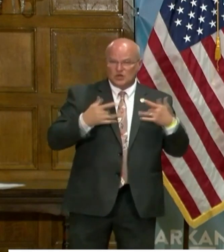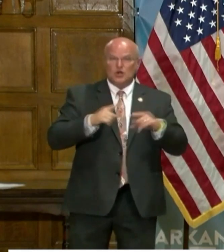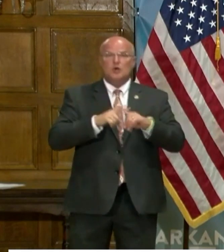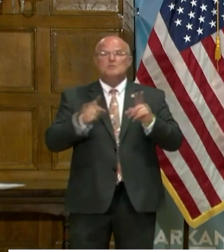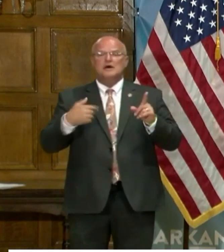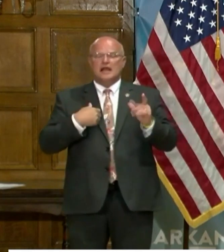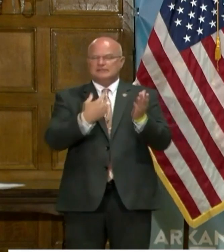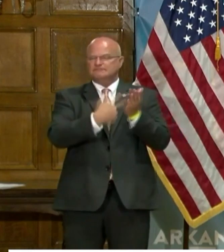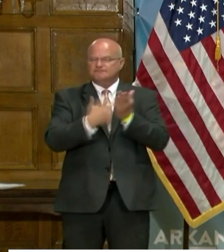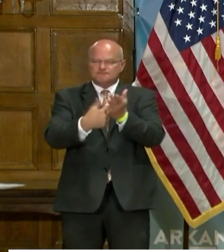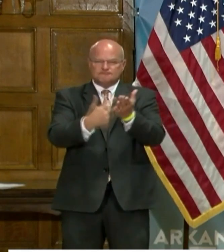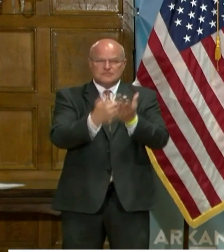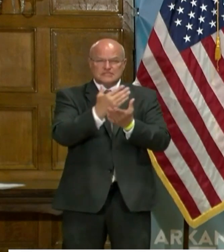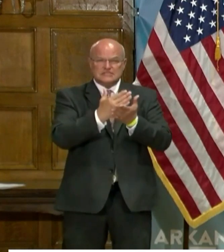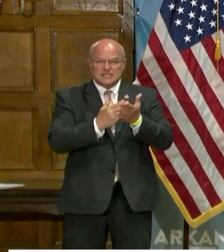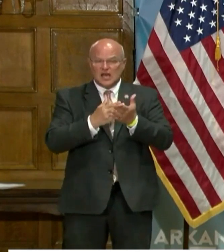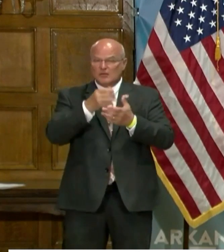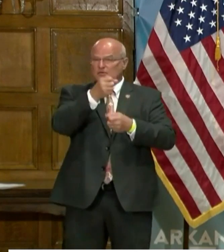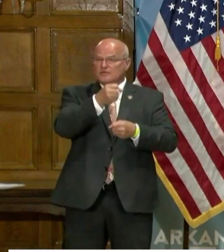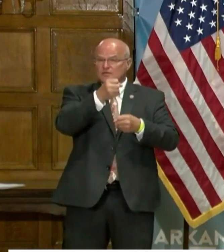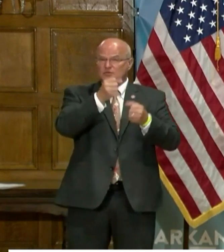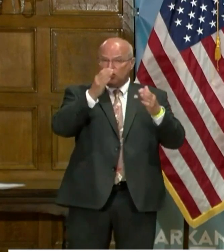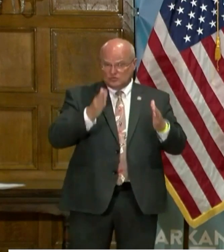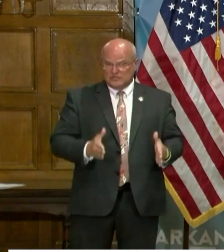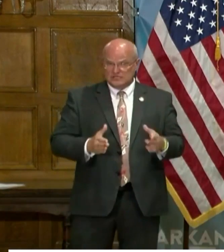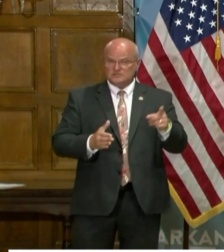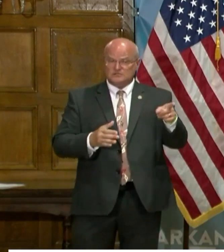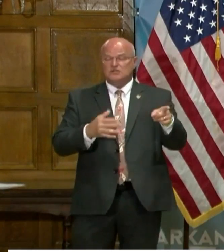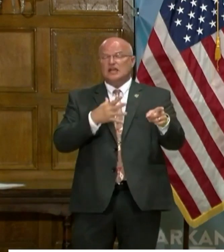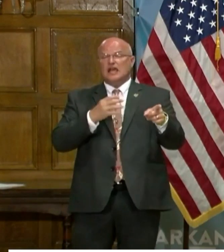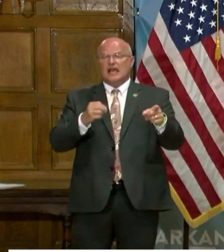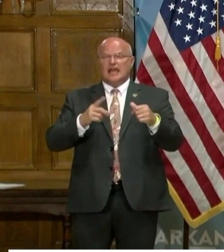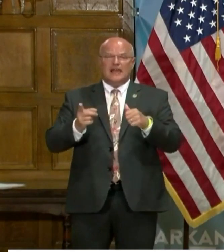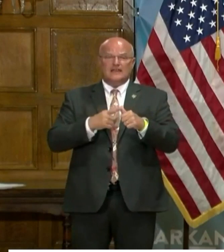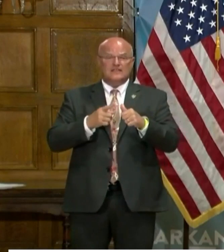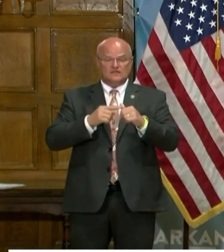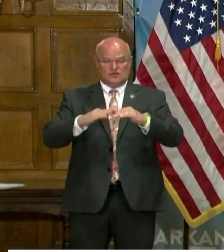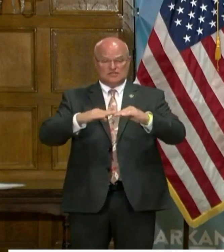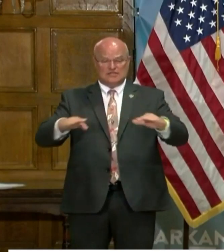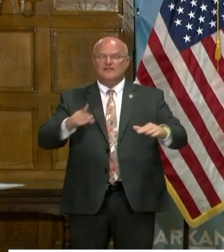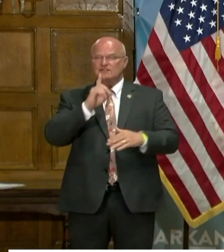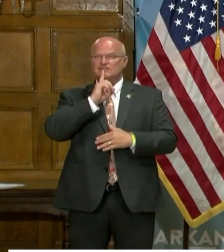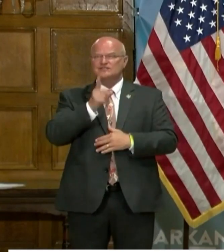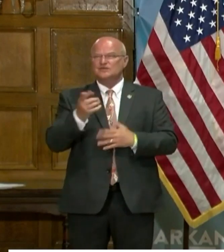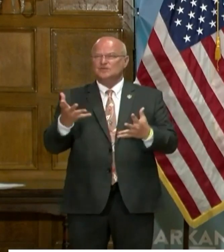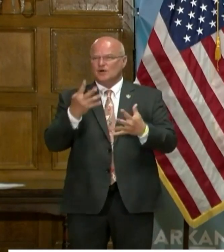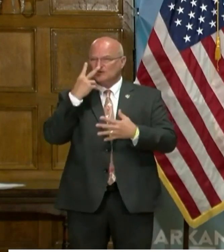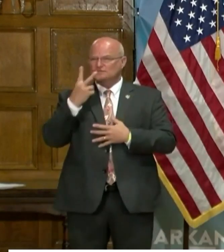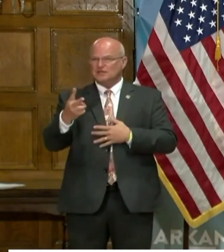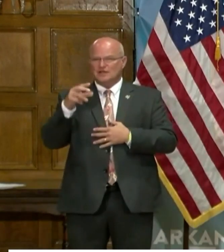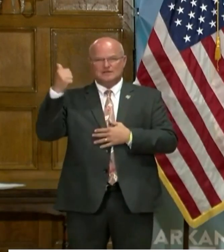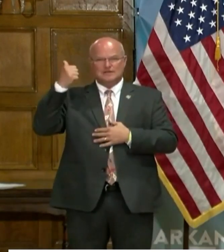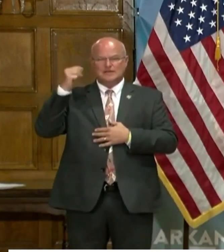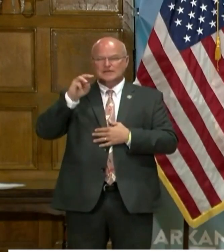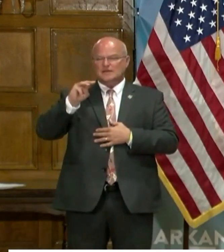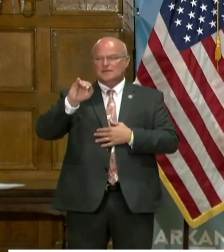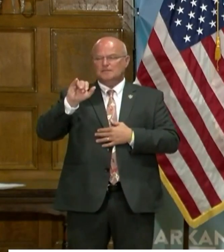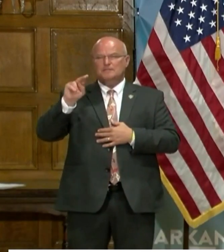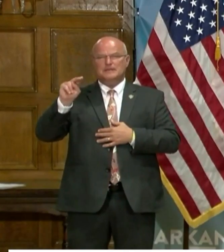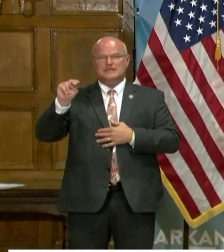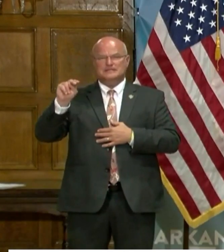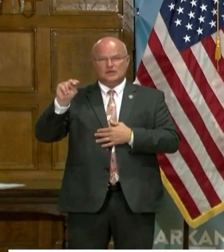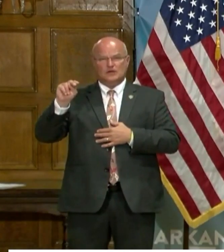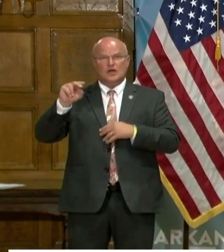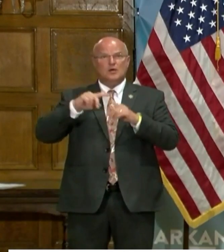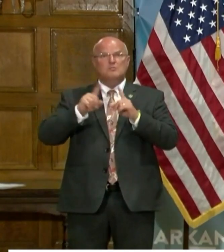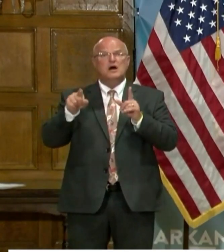have talked to some of them. And, the first level is certainly what we saw in Minnesota, but